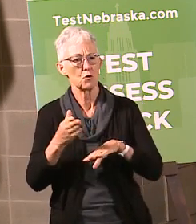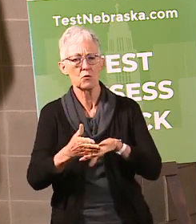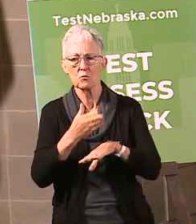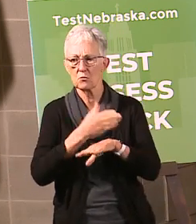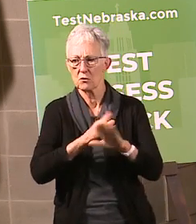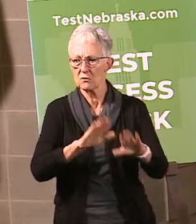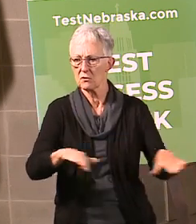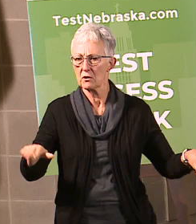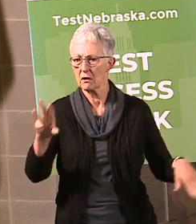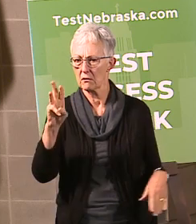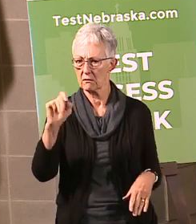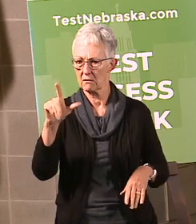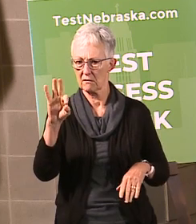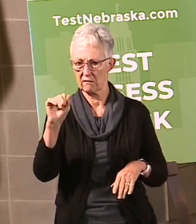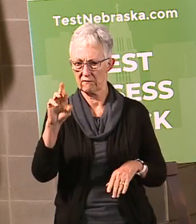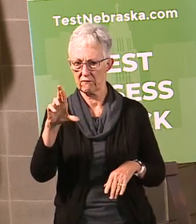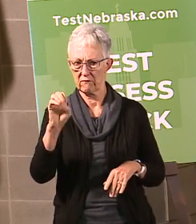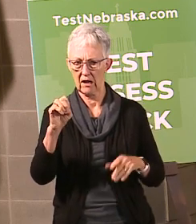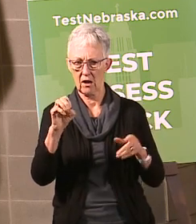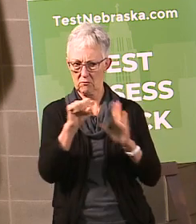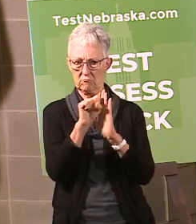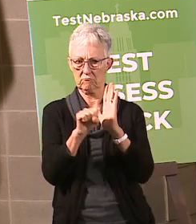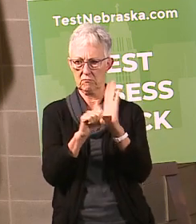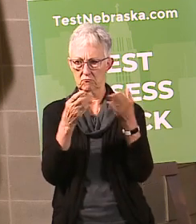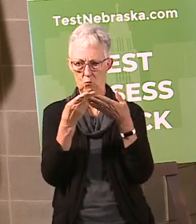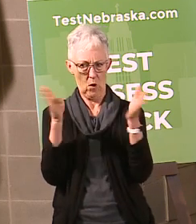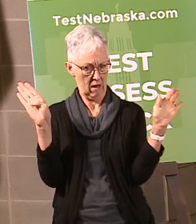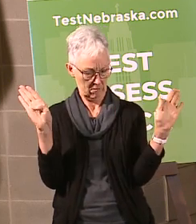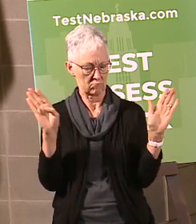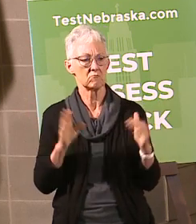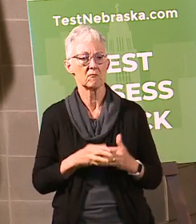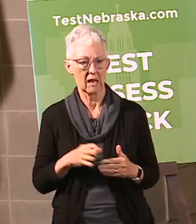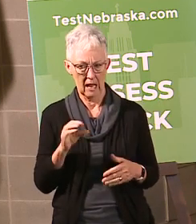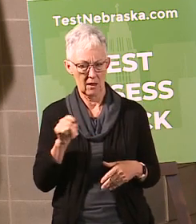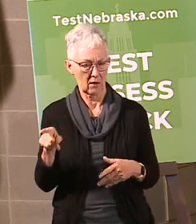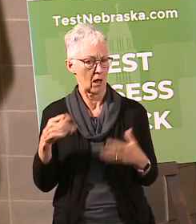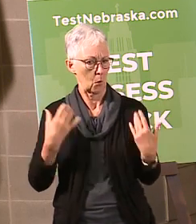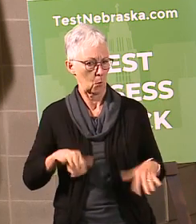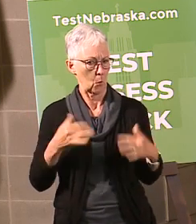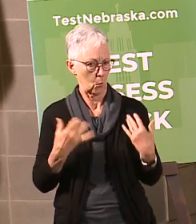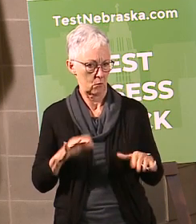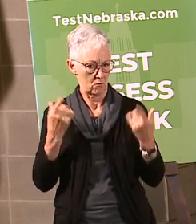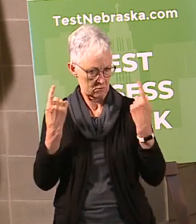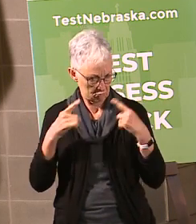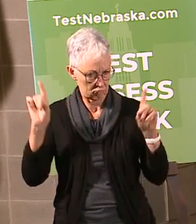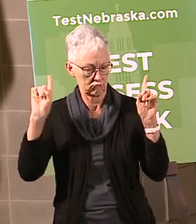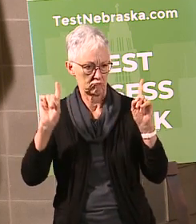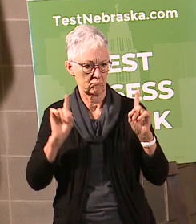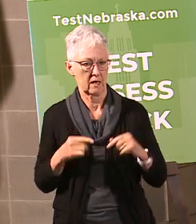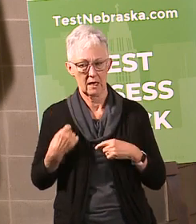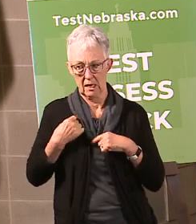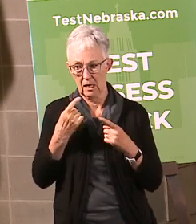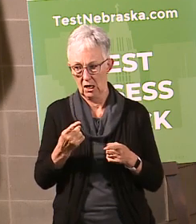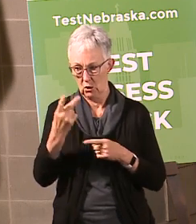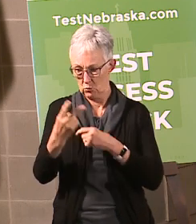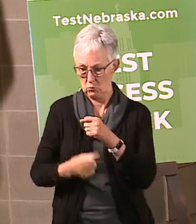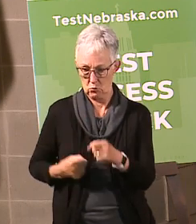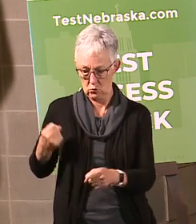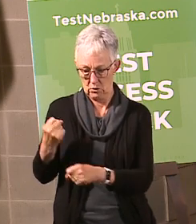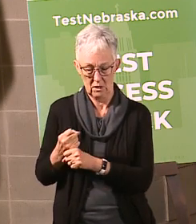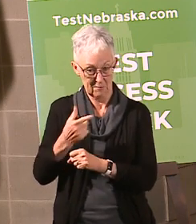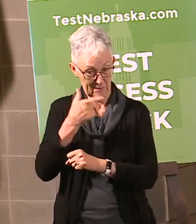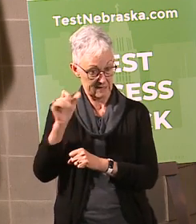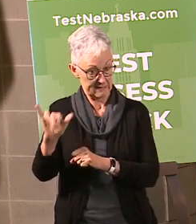in the state. And they've just proven powerfully successful. In 2 years, because of the work of the community